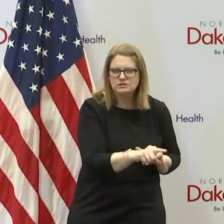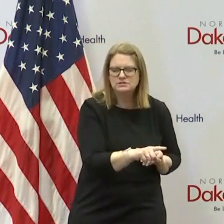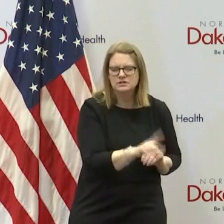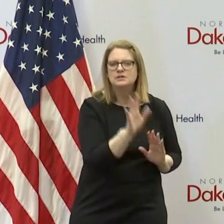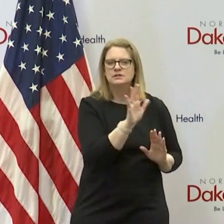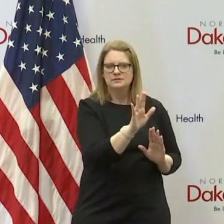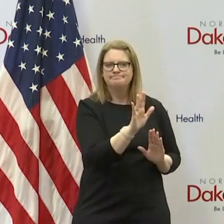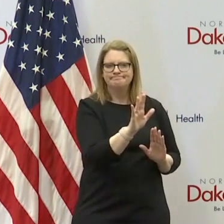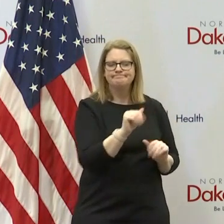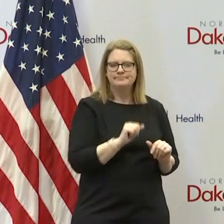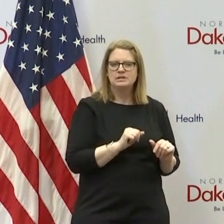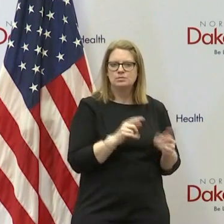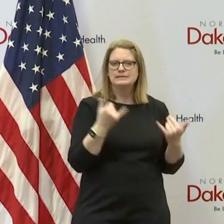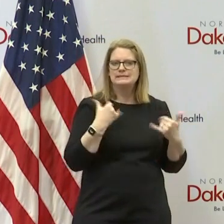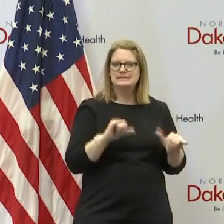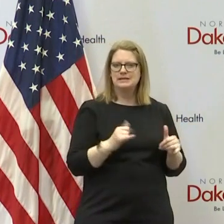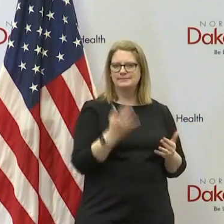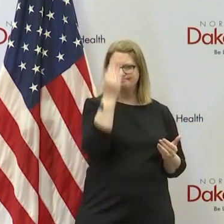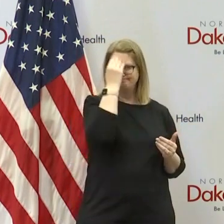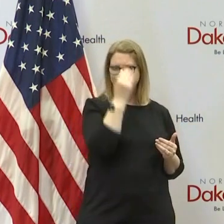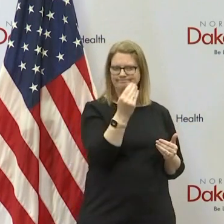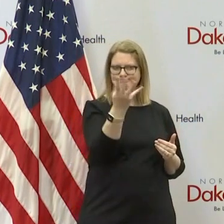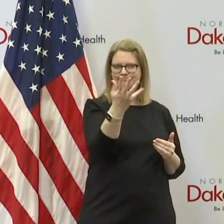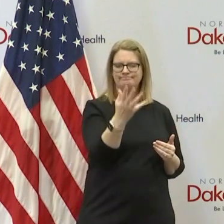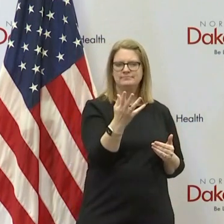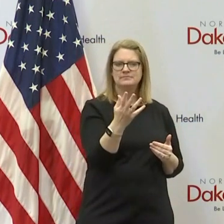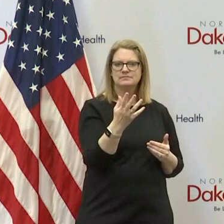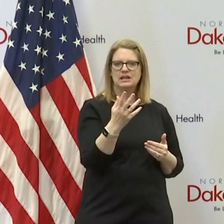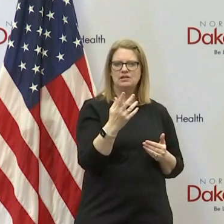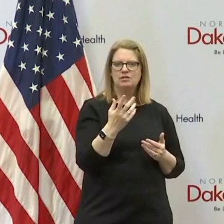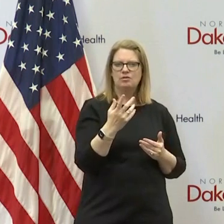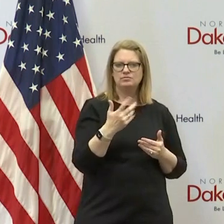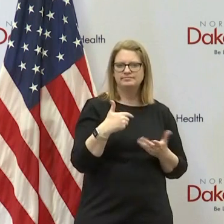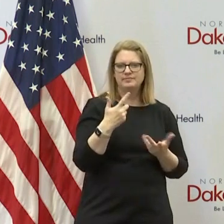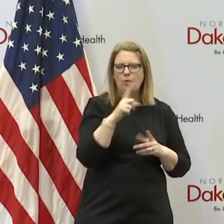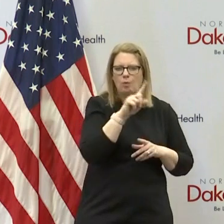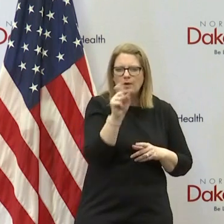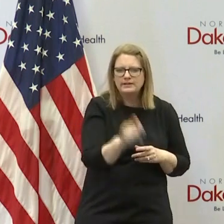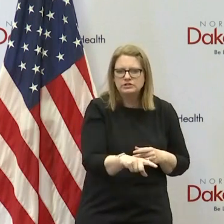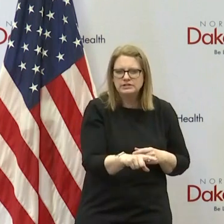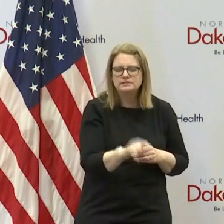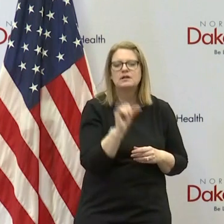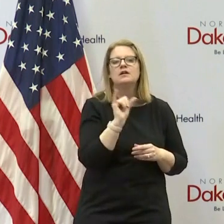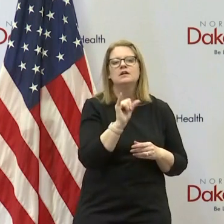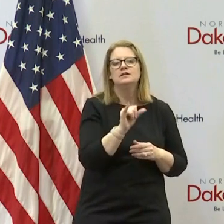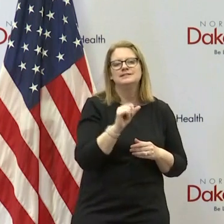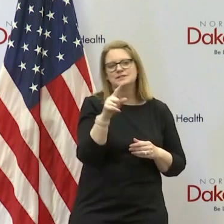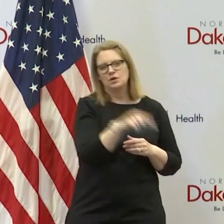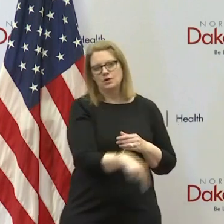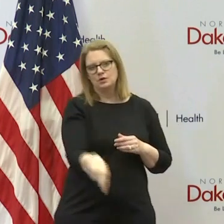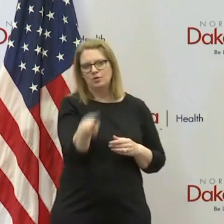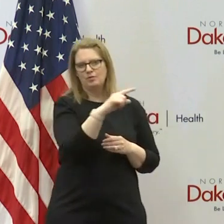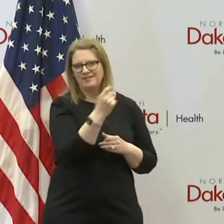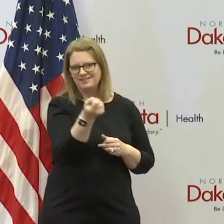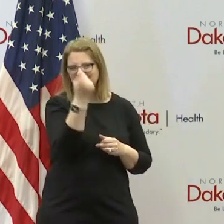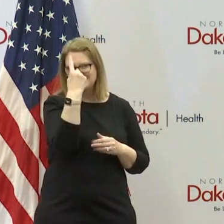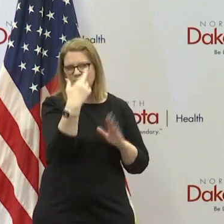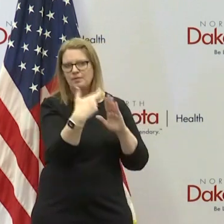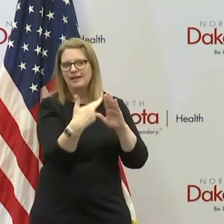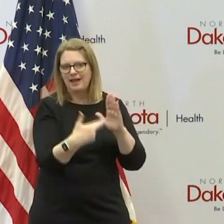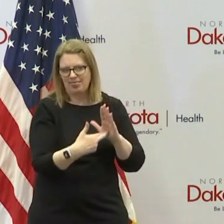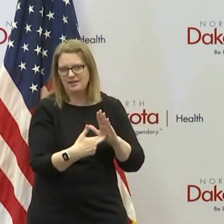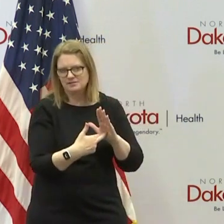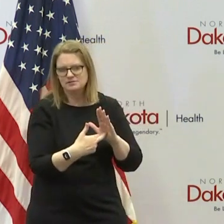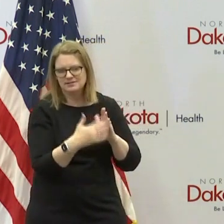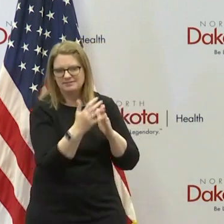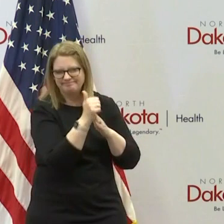we keep updating and posting FAQs to make sure everybody understands what those guidelines are. But